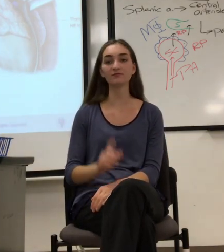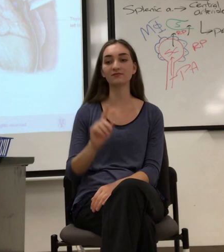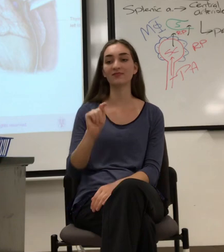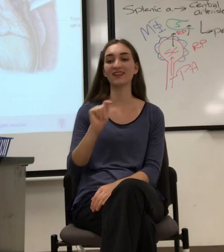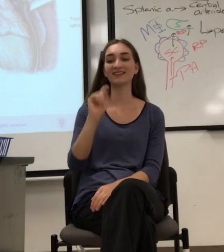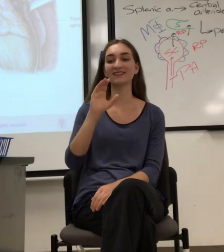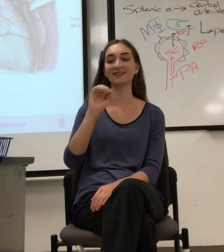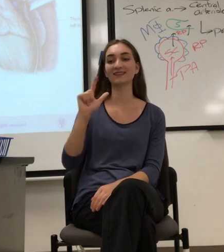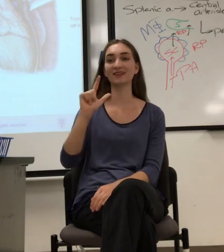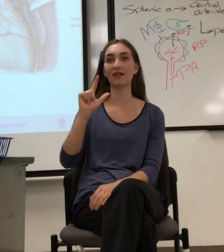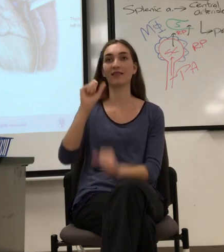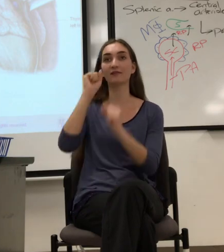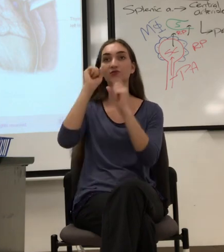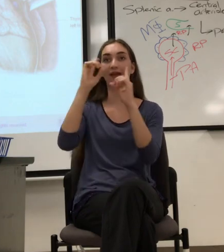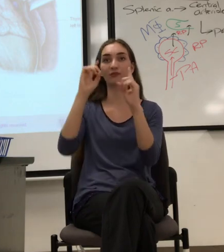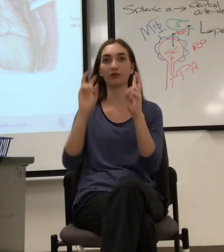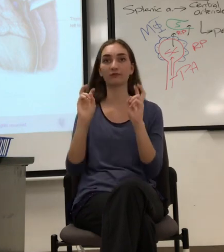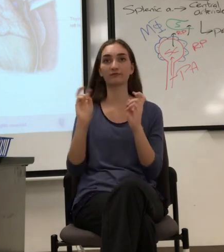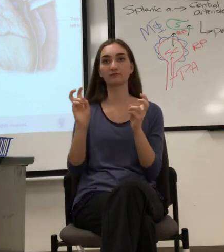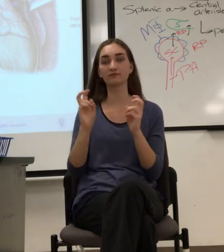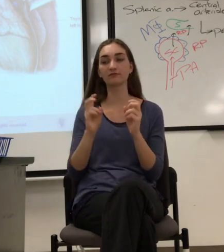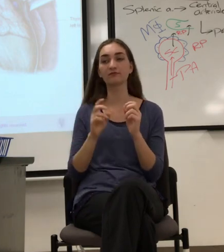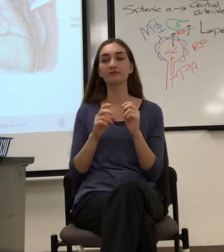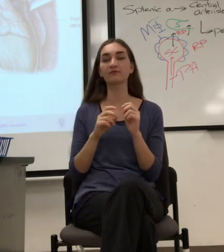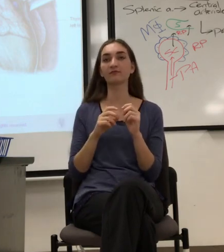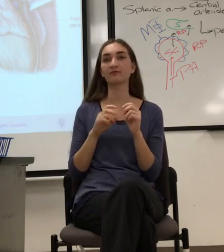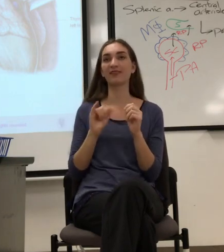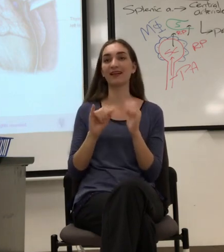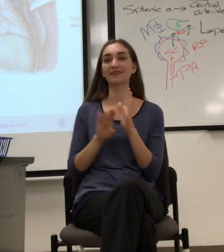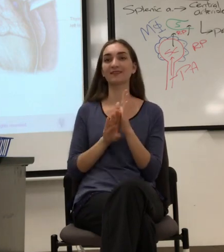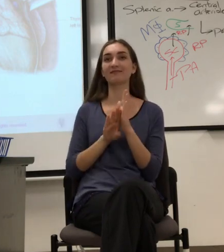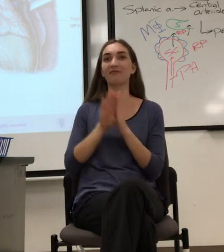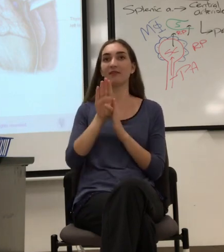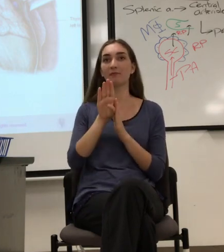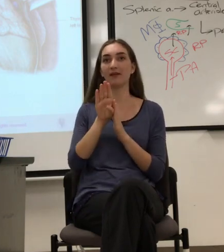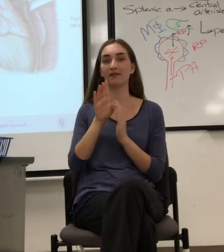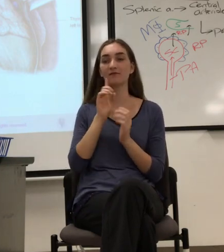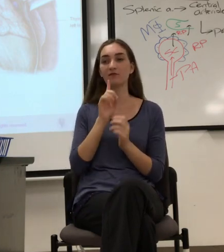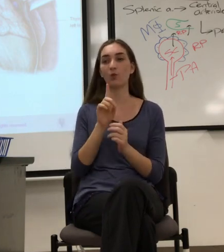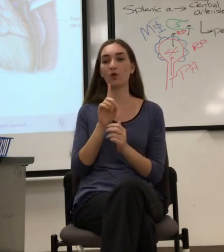T-cell education is we call it a development of self-tolerance.